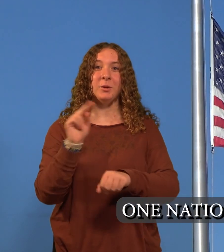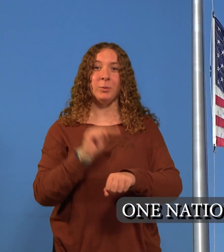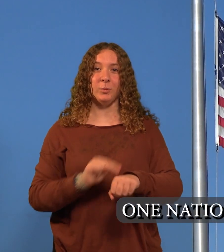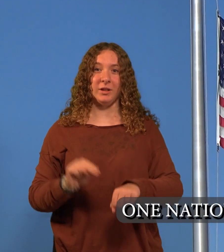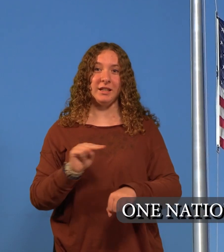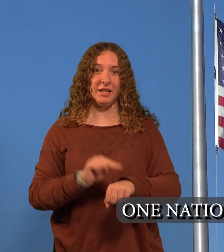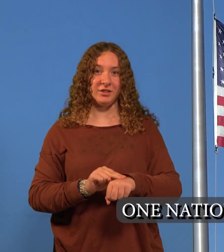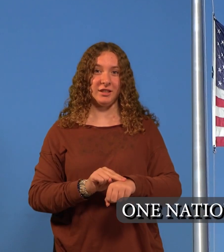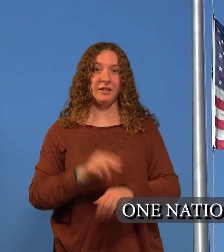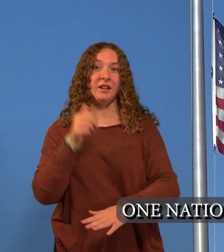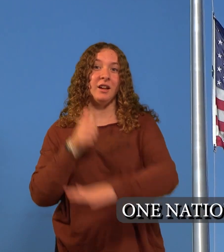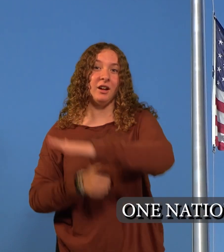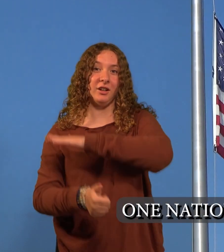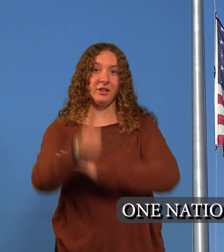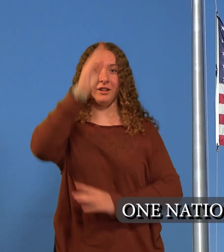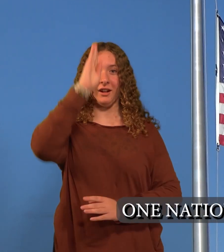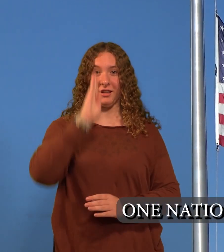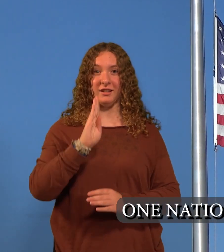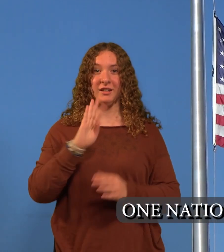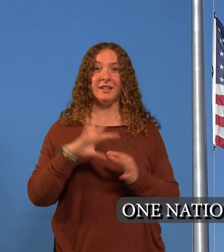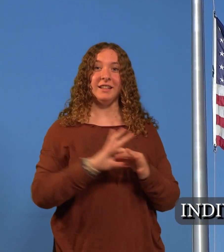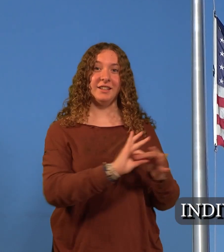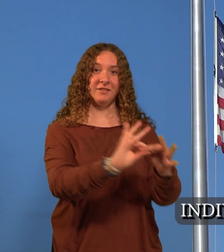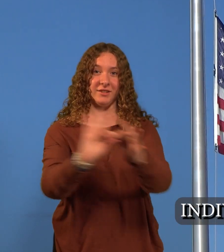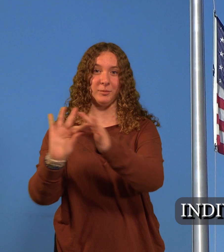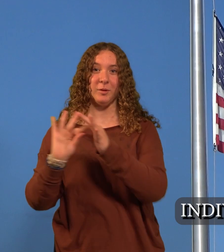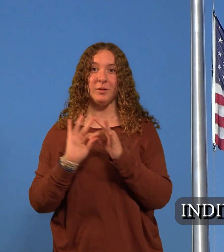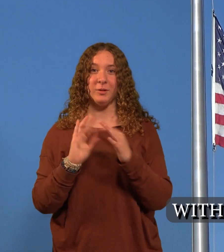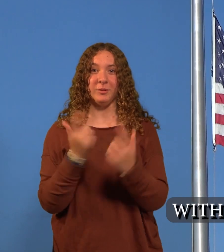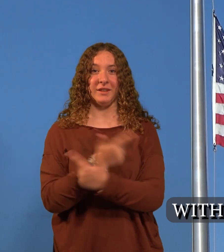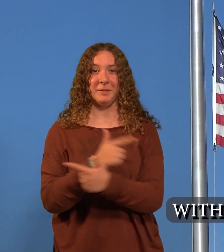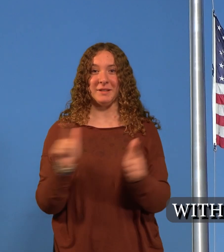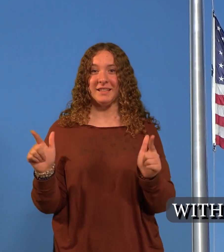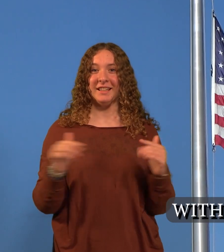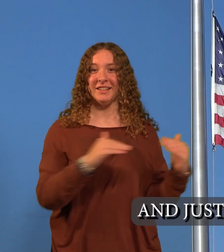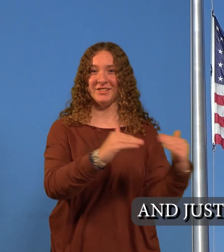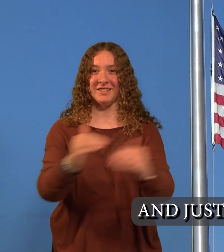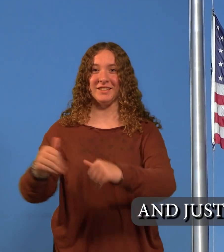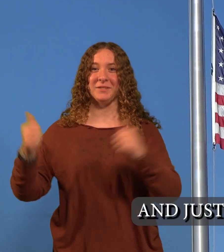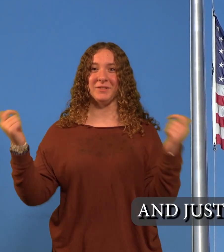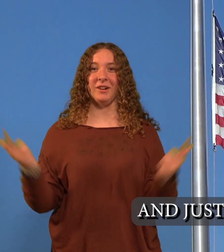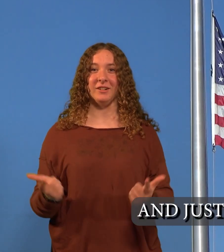one nation, under God, indivisible, with liberty and justice for all.